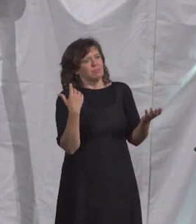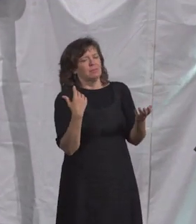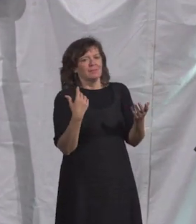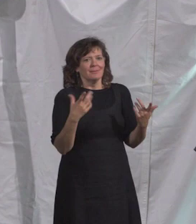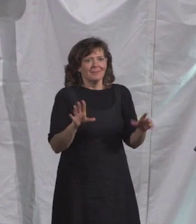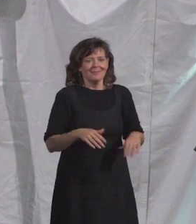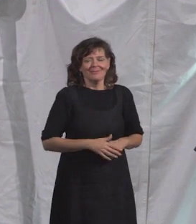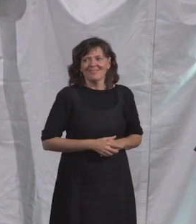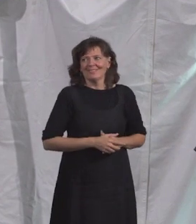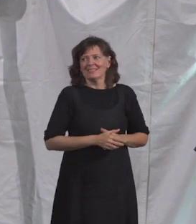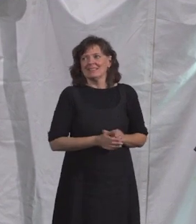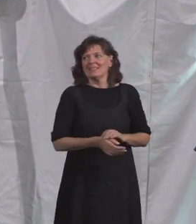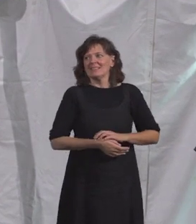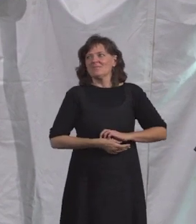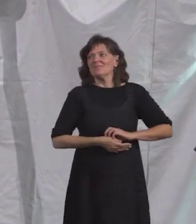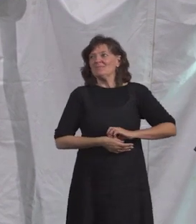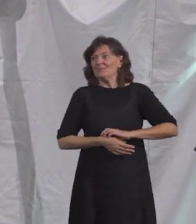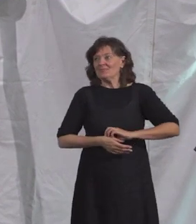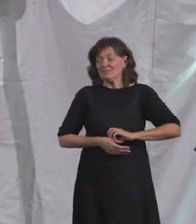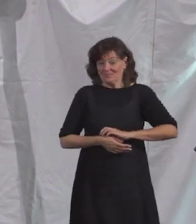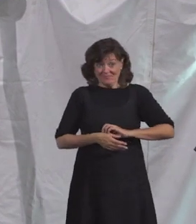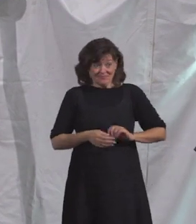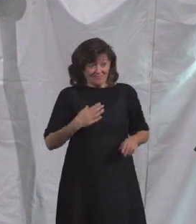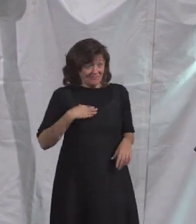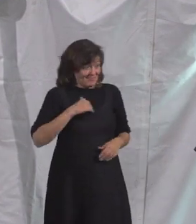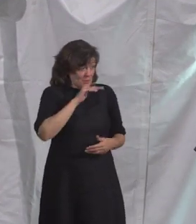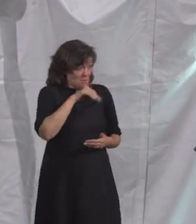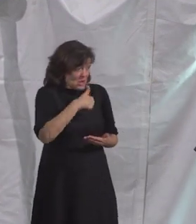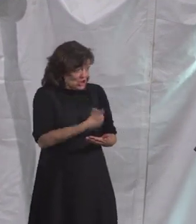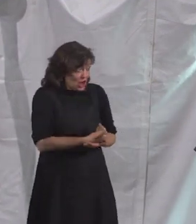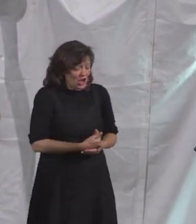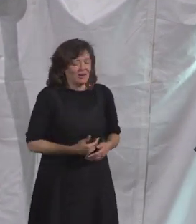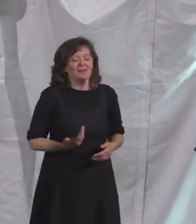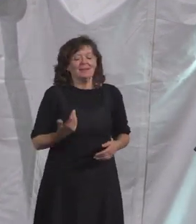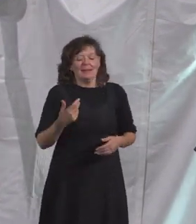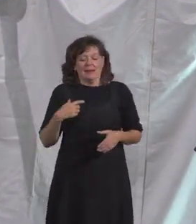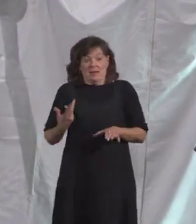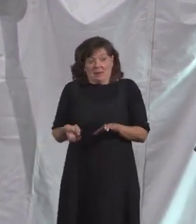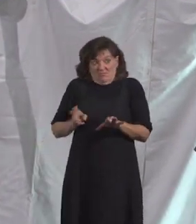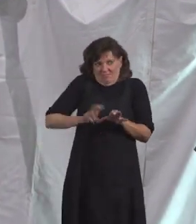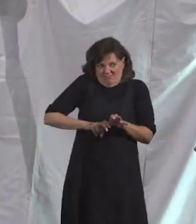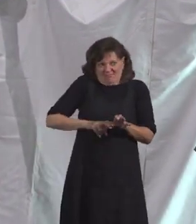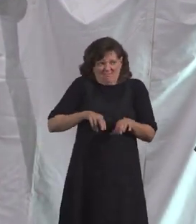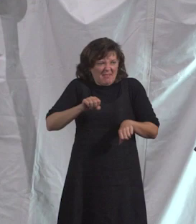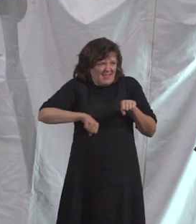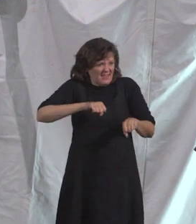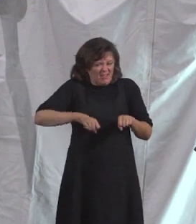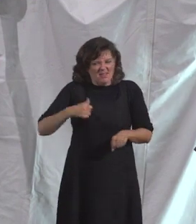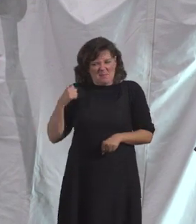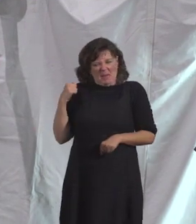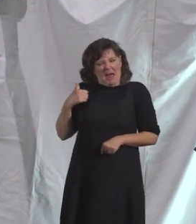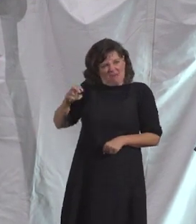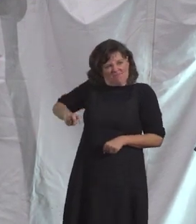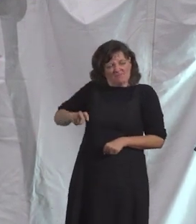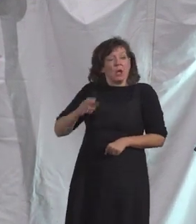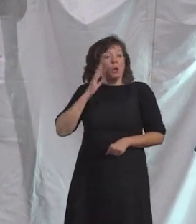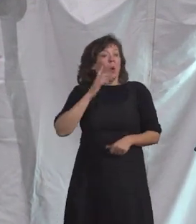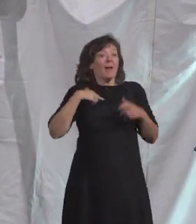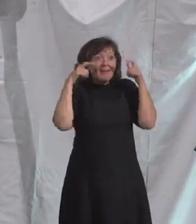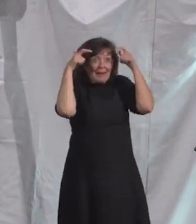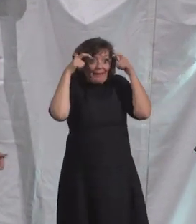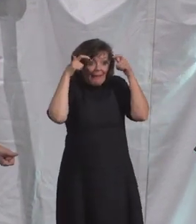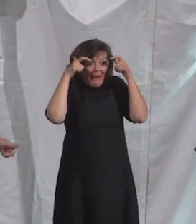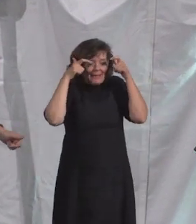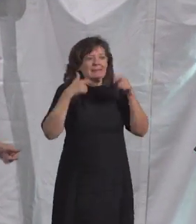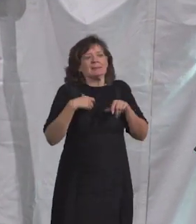I was putting my daughter on the bicycle when she was little, you know, the little seat on the back. So I put her helmet on, and then her little gloves, and then her